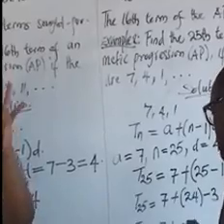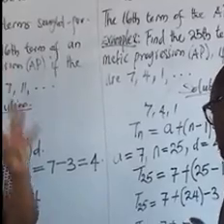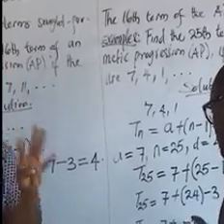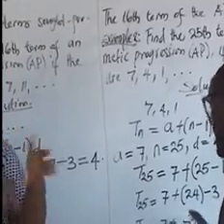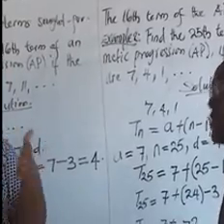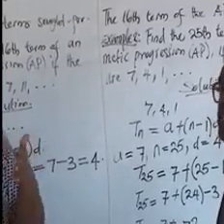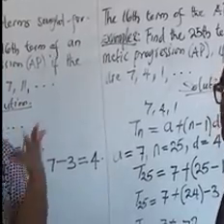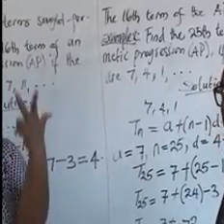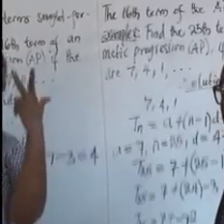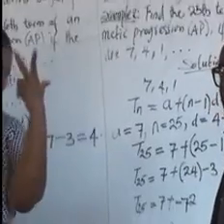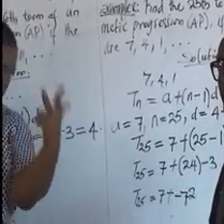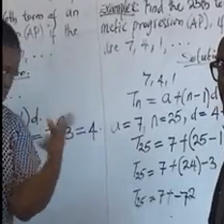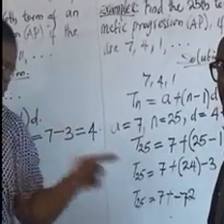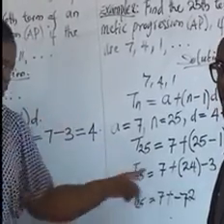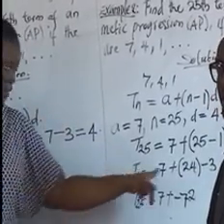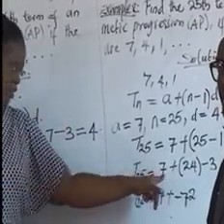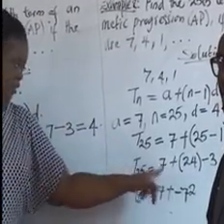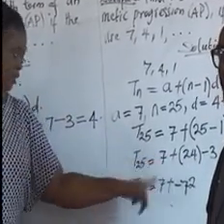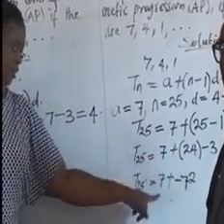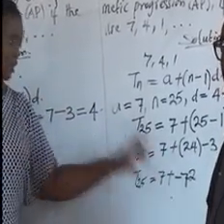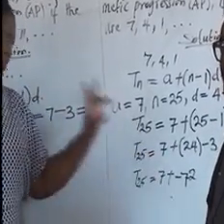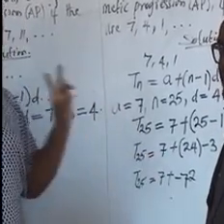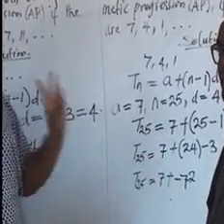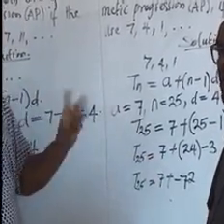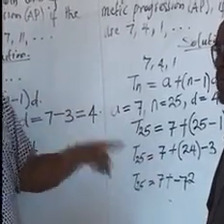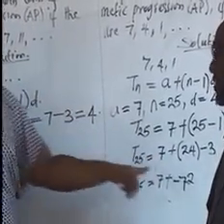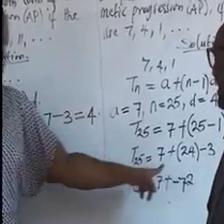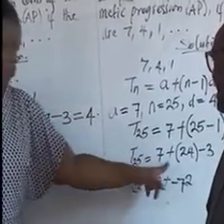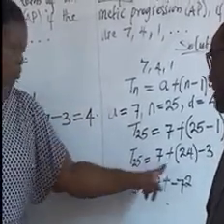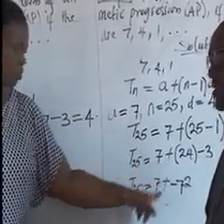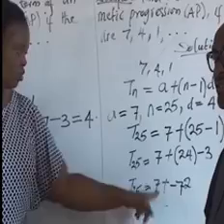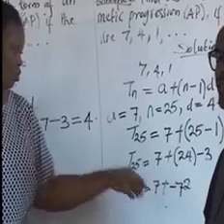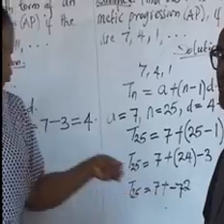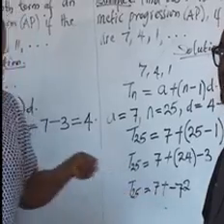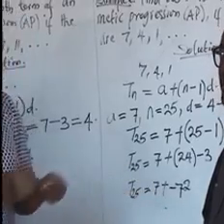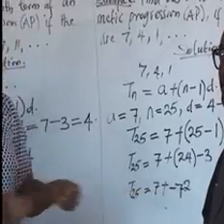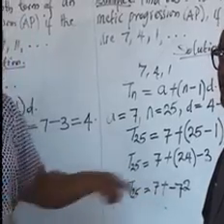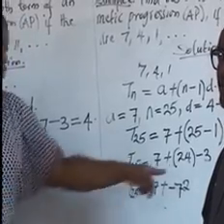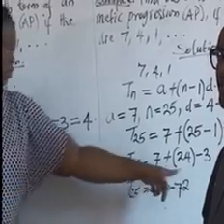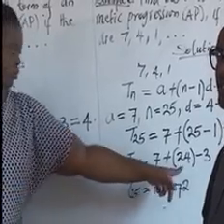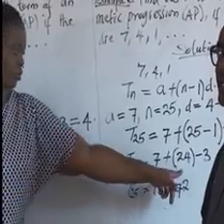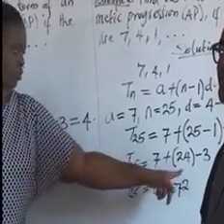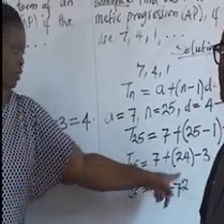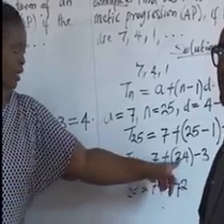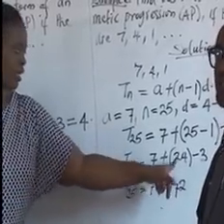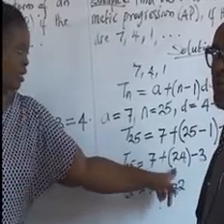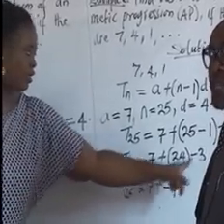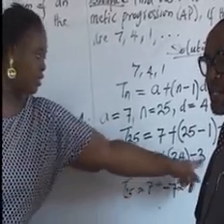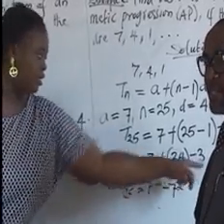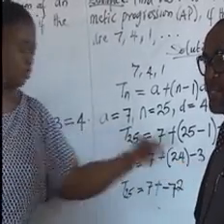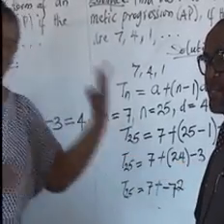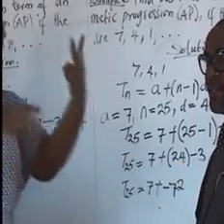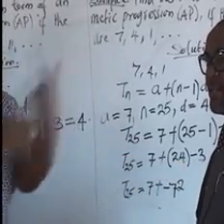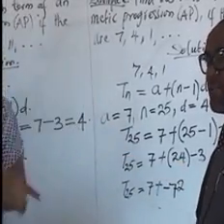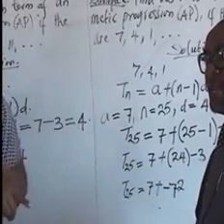minus 72. There are 4 basic operational keys in mathematics that every student should